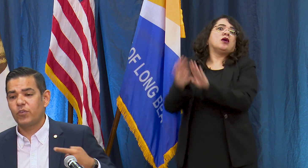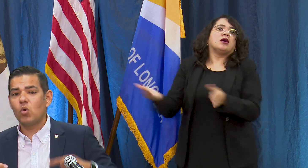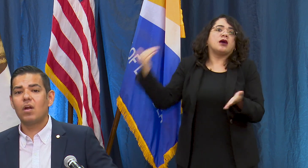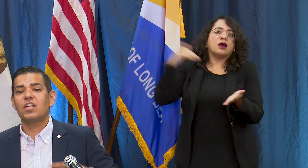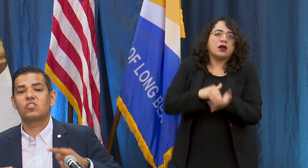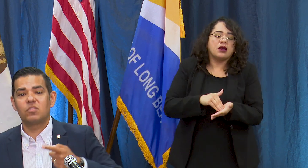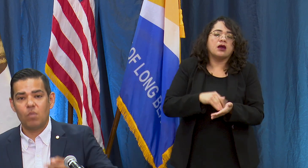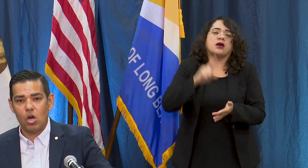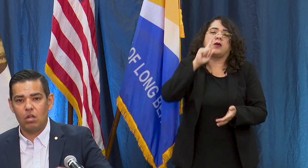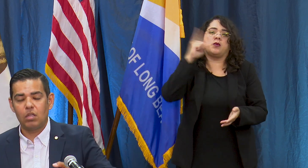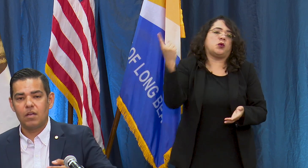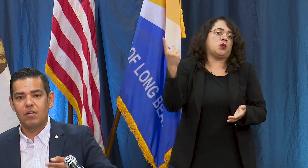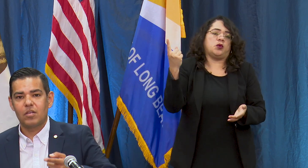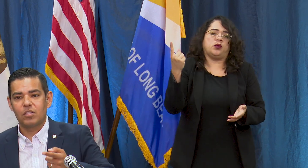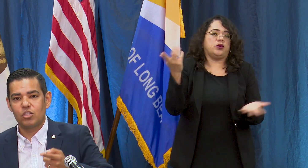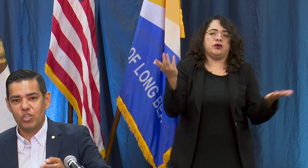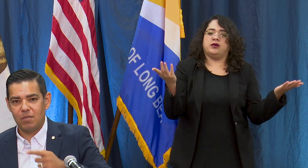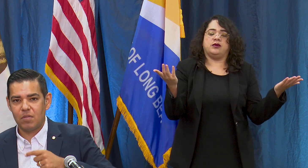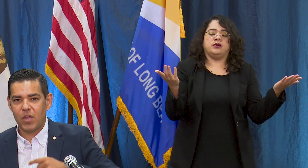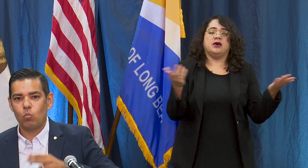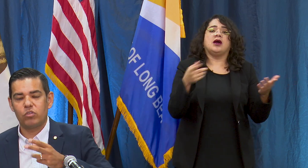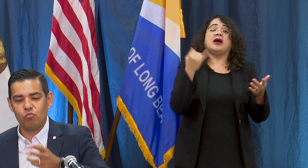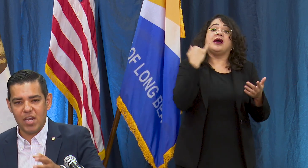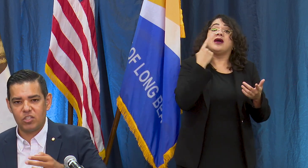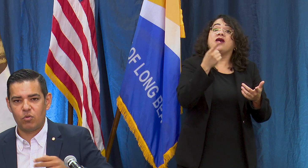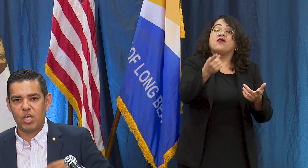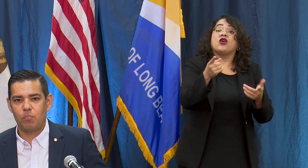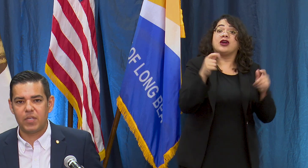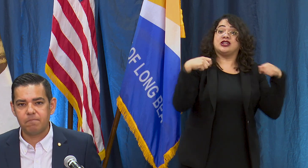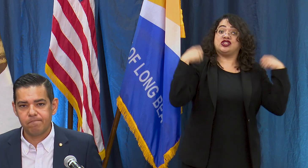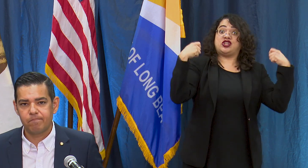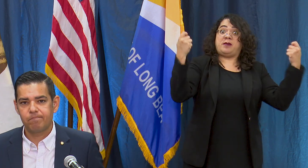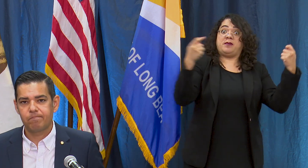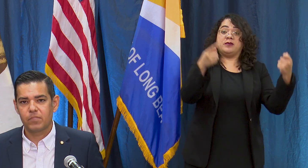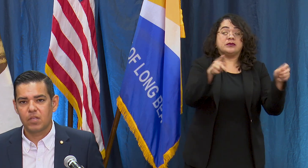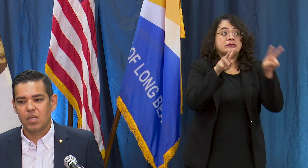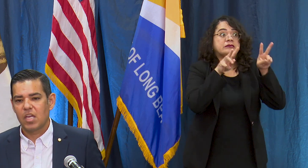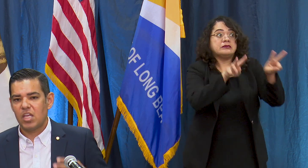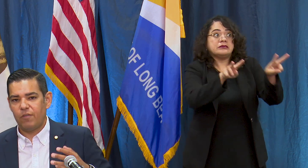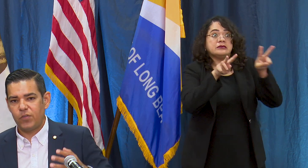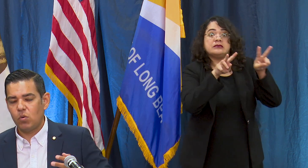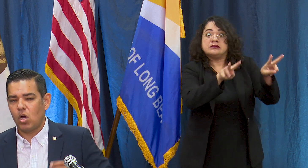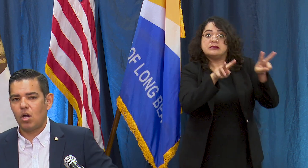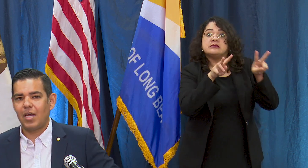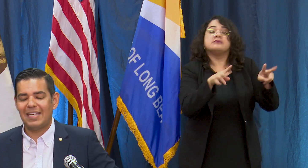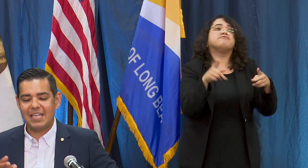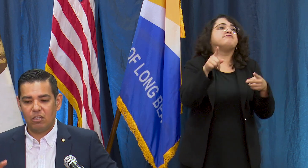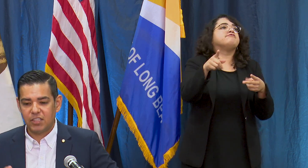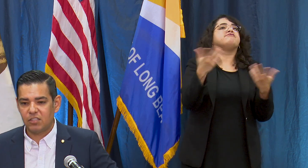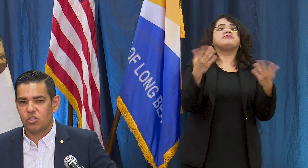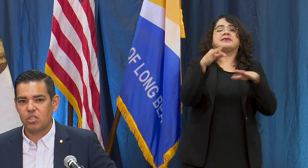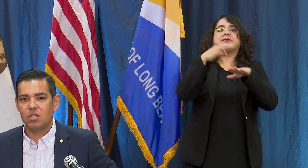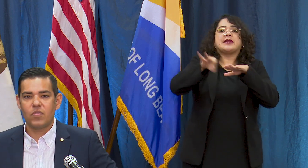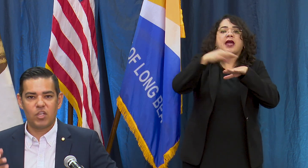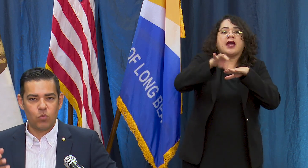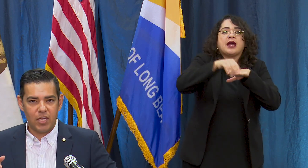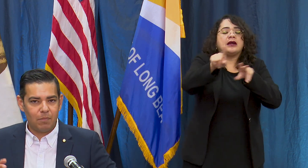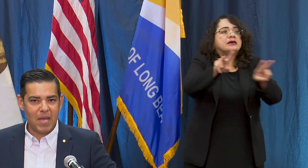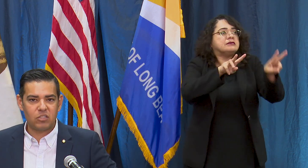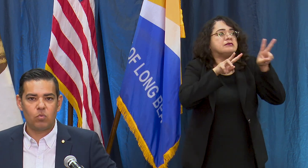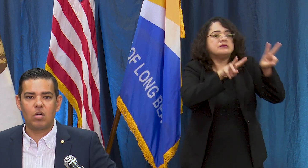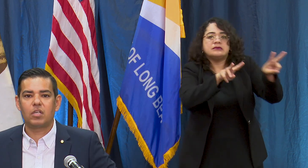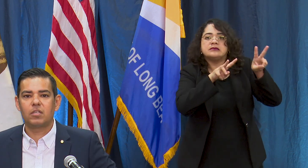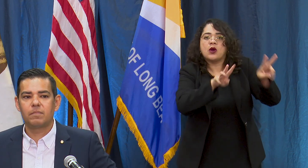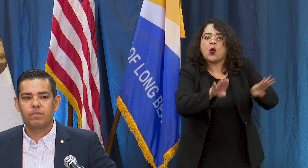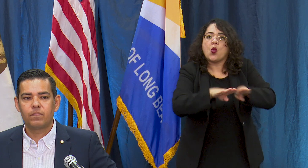And so if you are a small gym that was ready to reopen, if you are a nail technician that is ready to